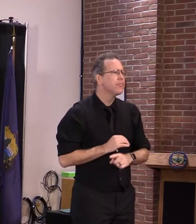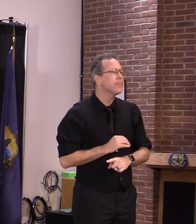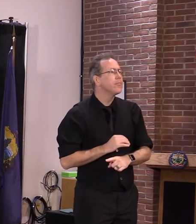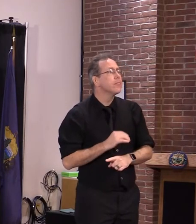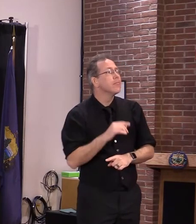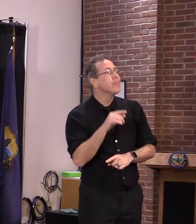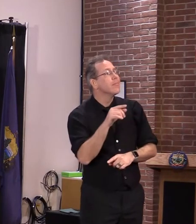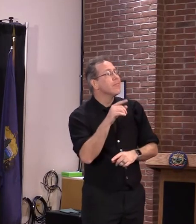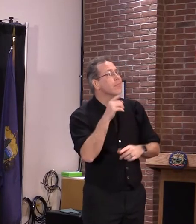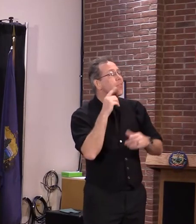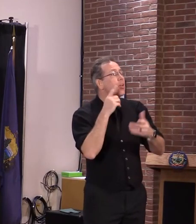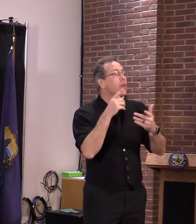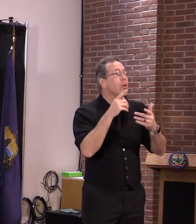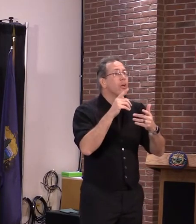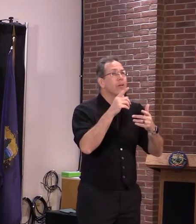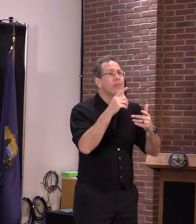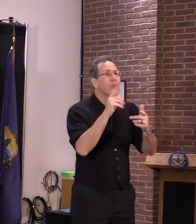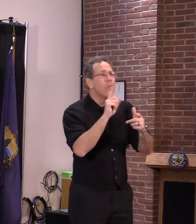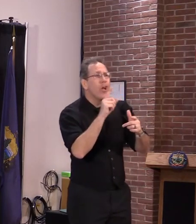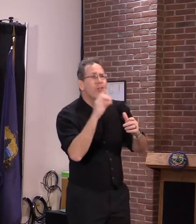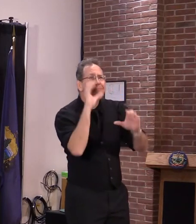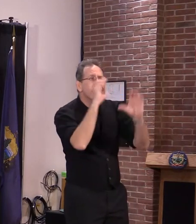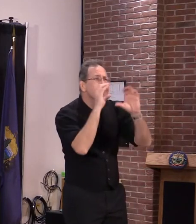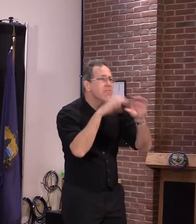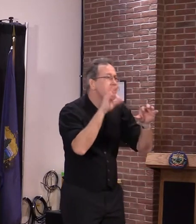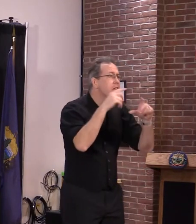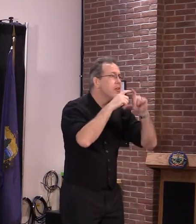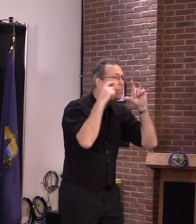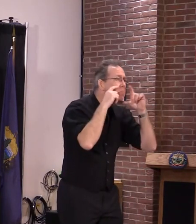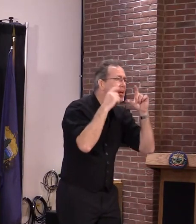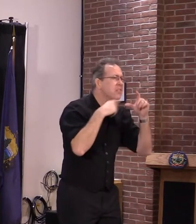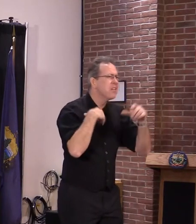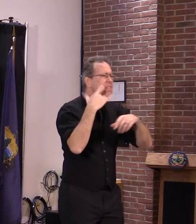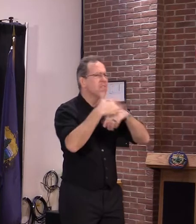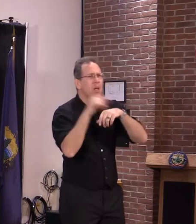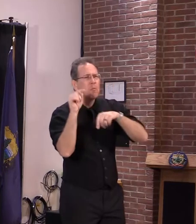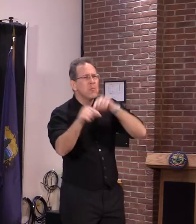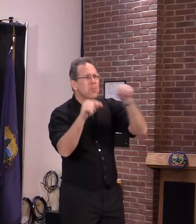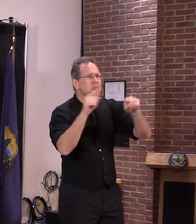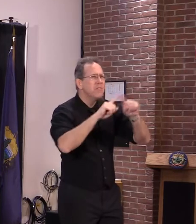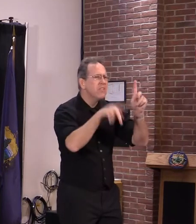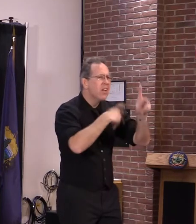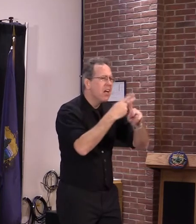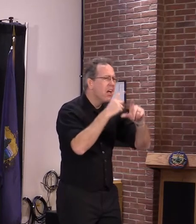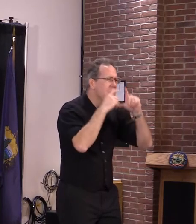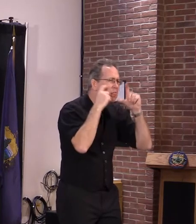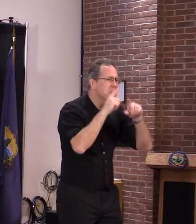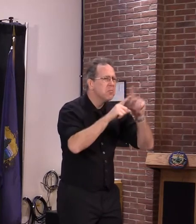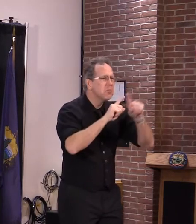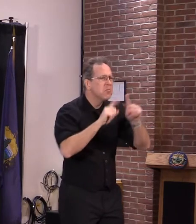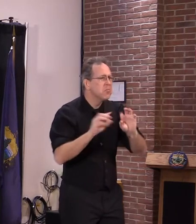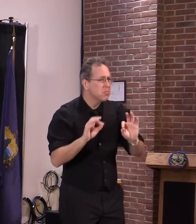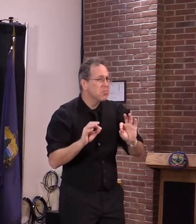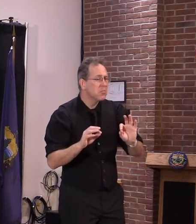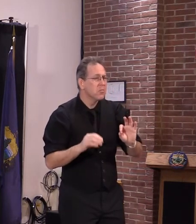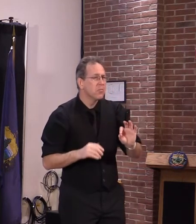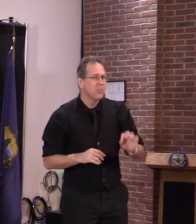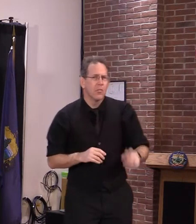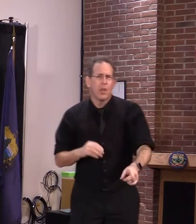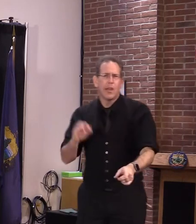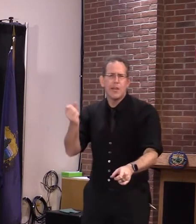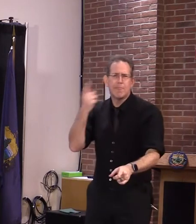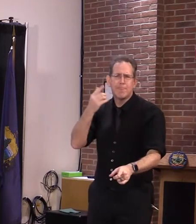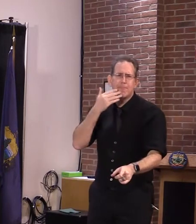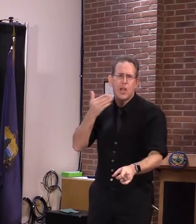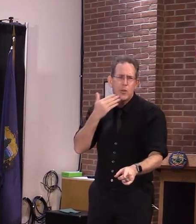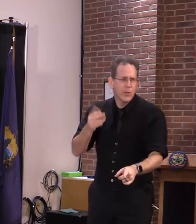a variety of context around masking and the various options and opportunities. Thank you. I do appreciate that. And with all due respect, there